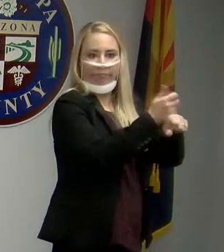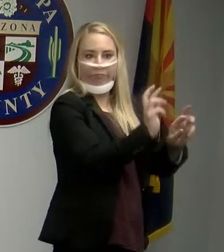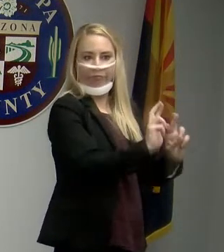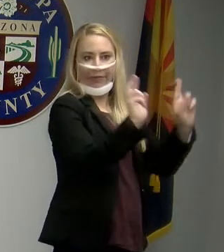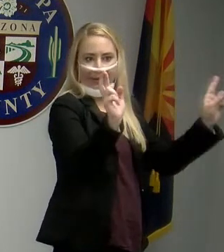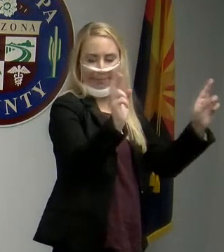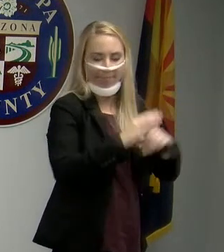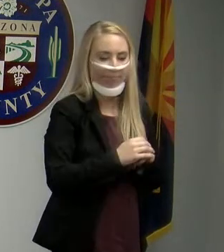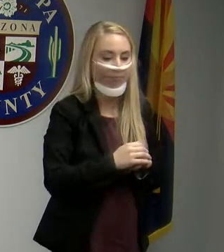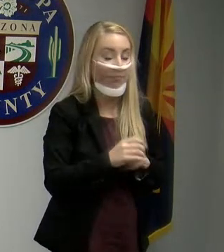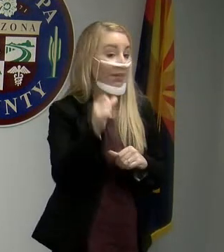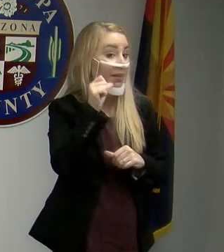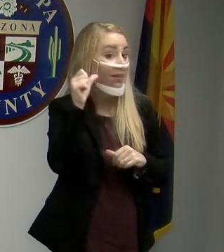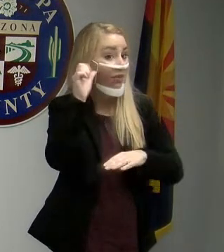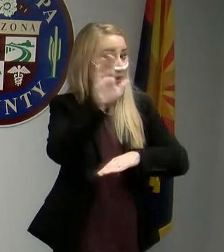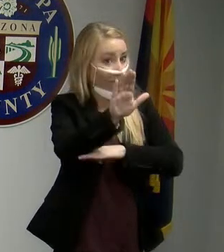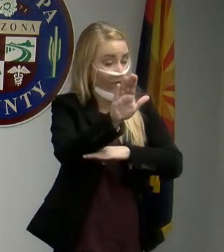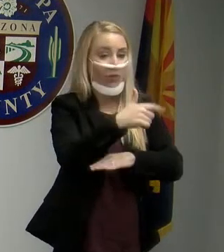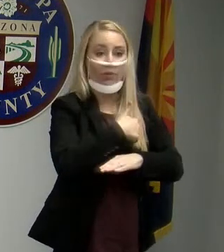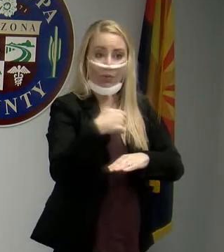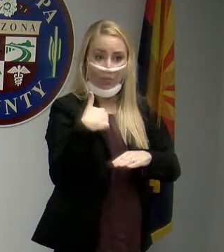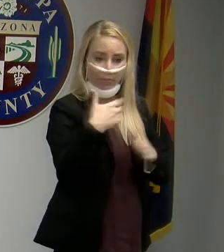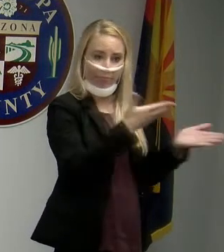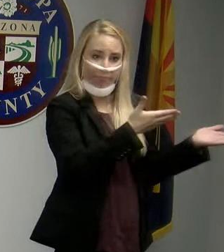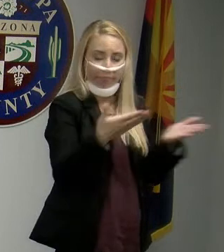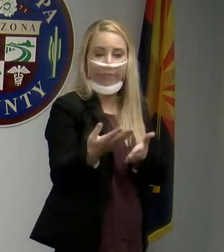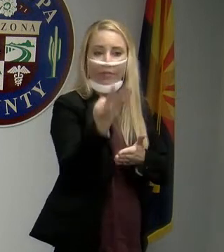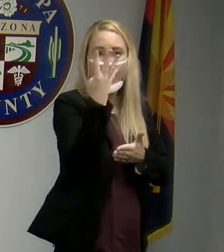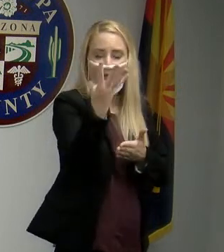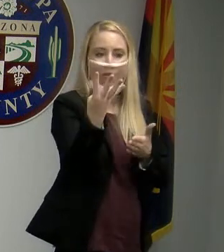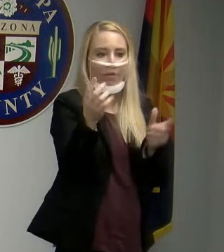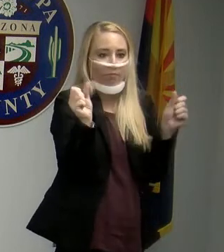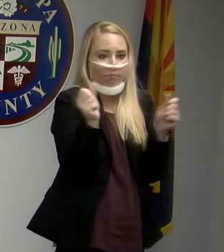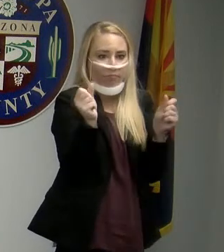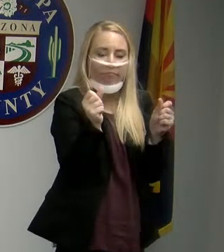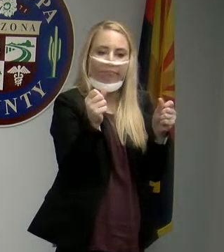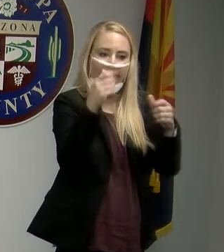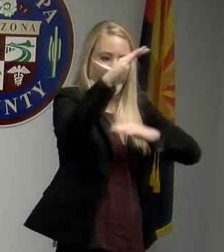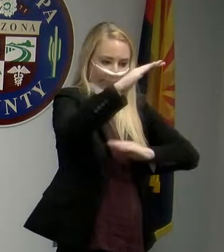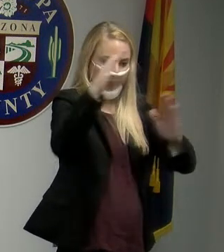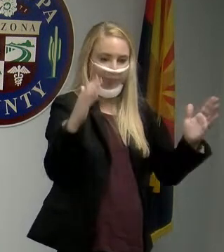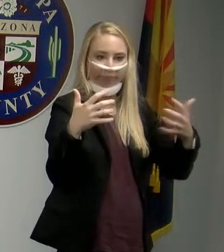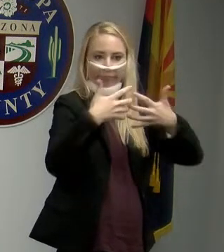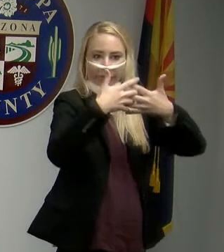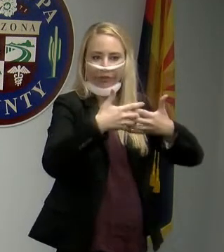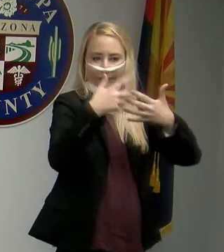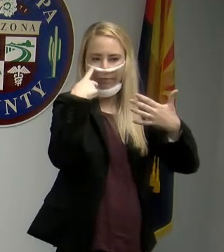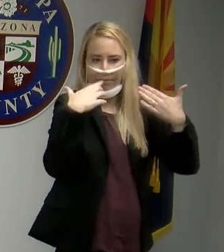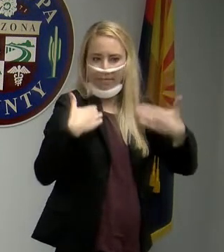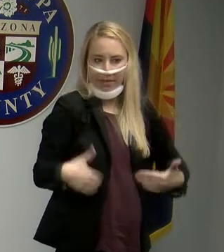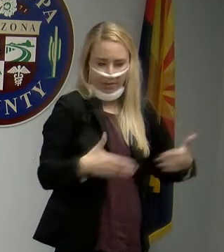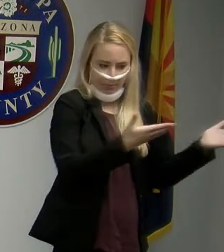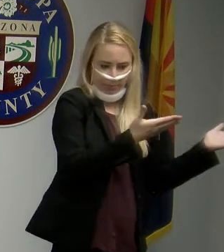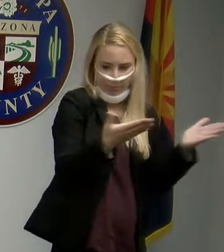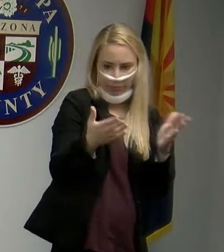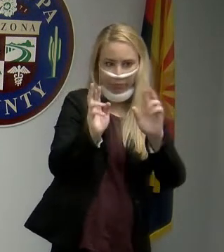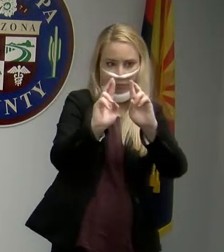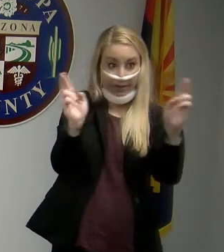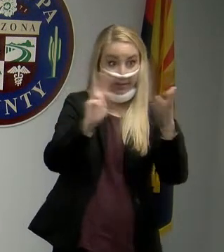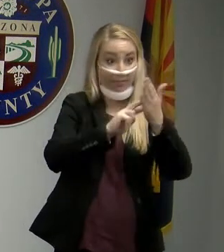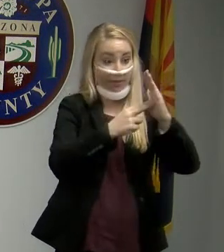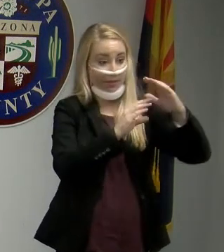afternoon, 4 portable coolers have been acquired and put into operation, which will expand decedent storage capacity by an additional